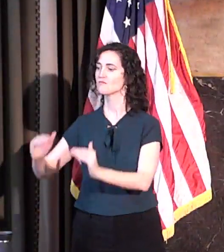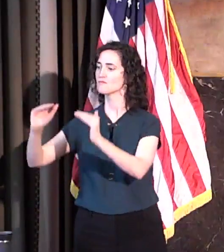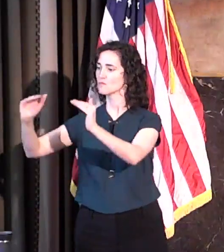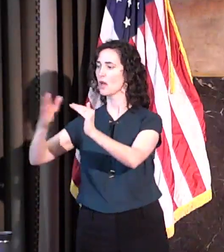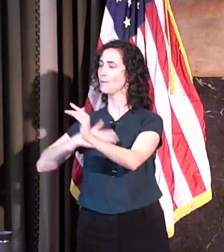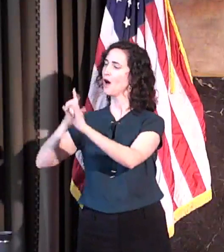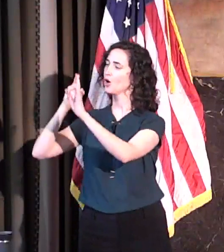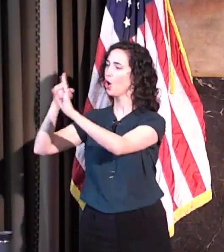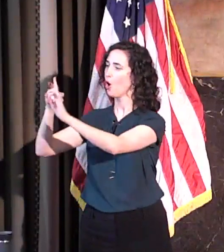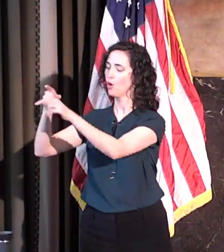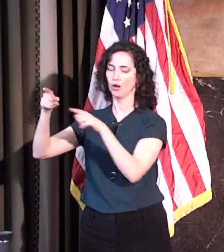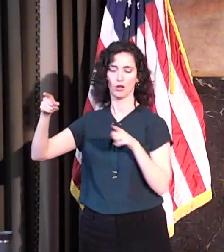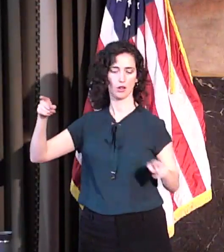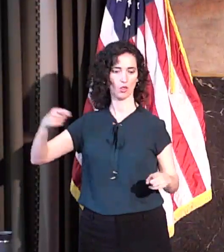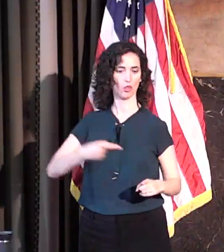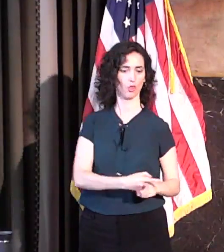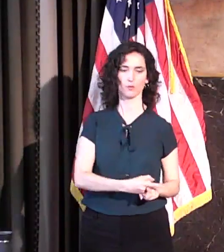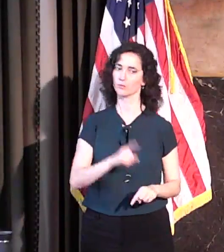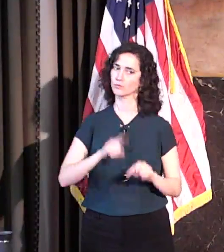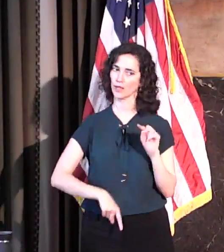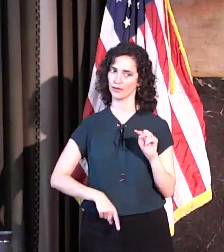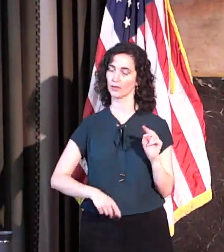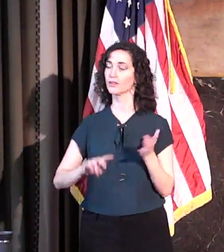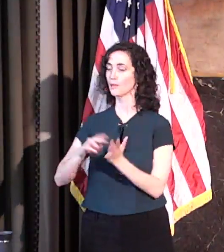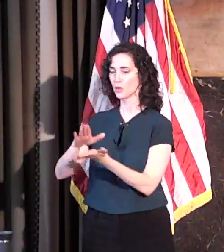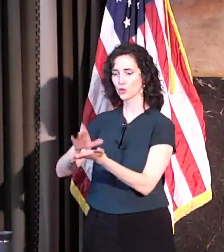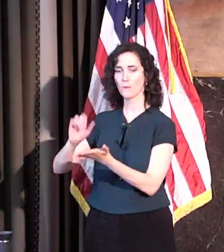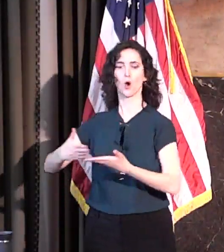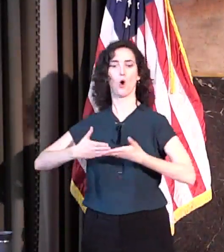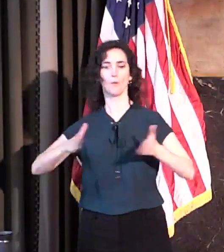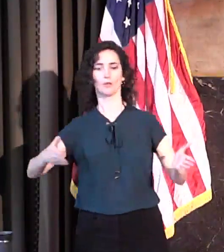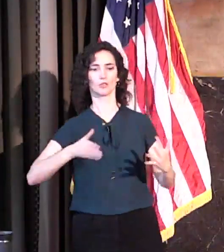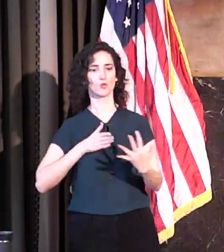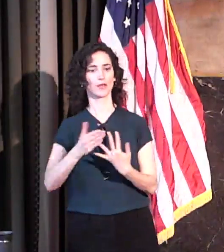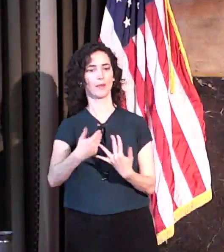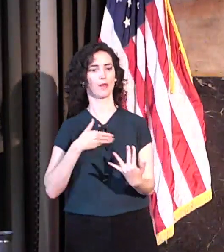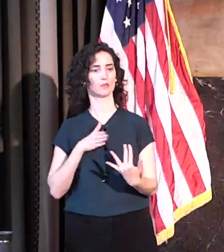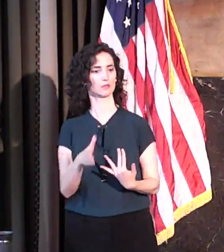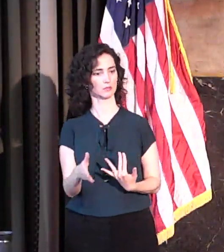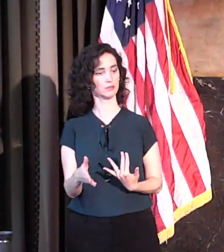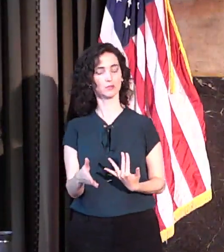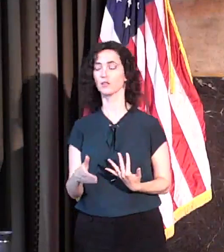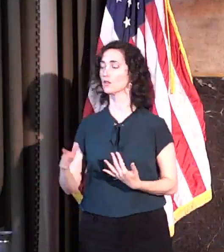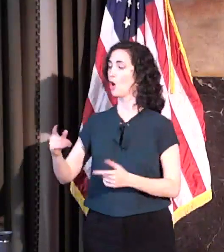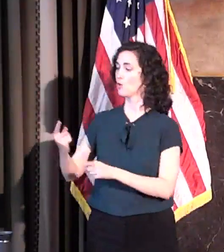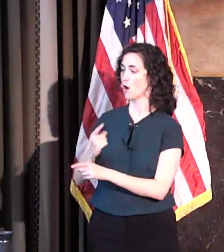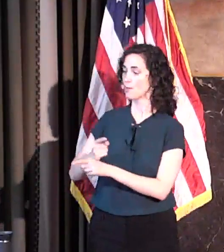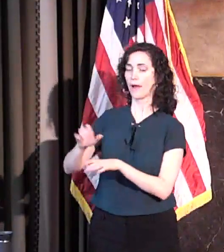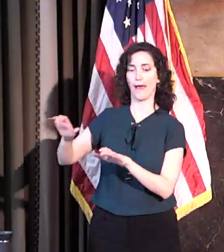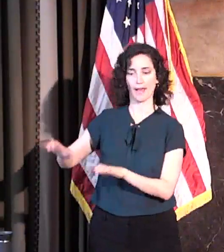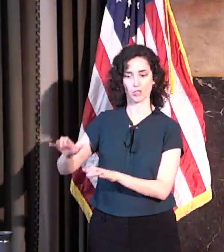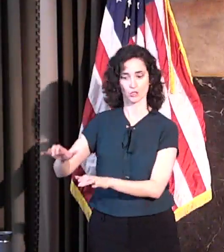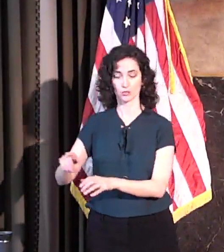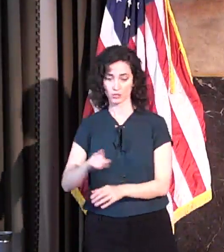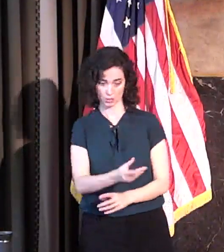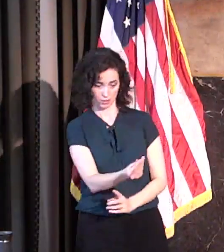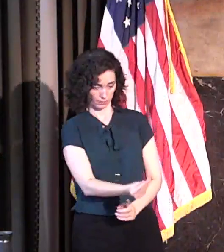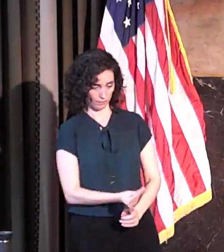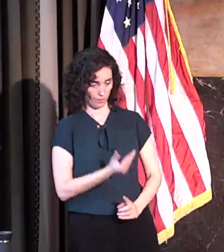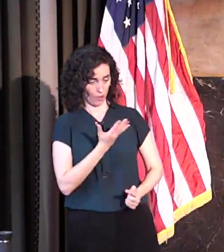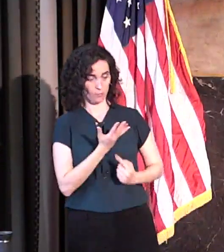compromises that. So full transparency, taking the appropriate action with whatever information